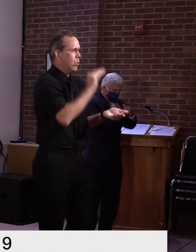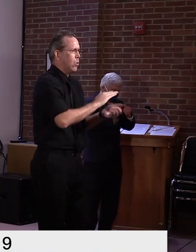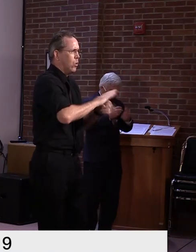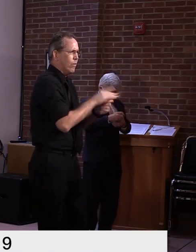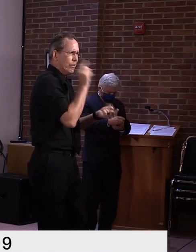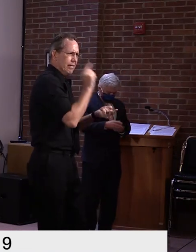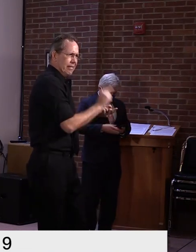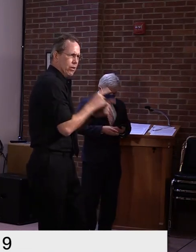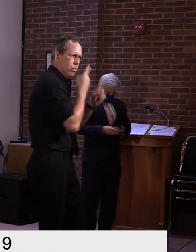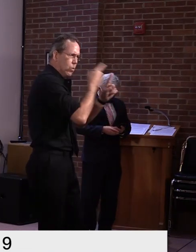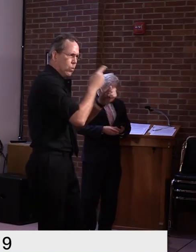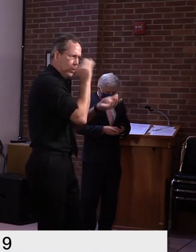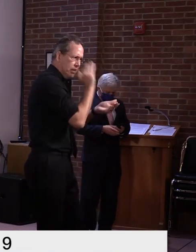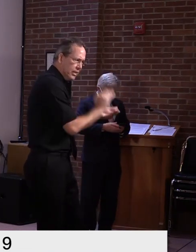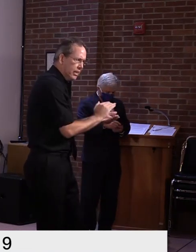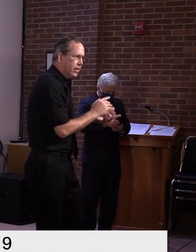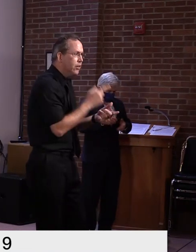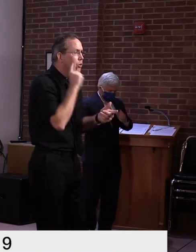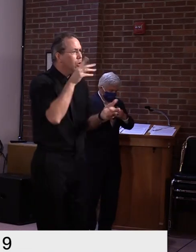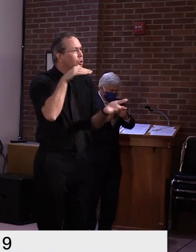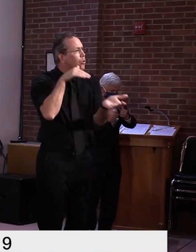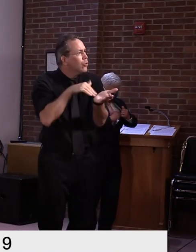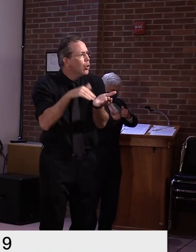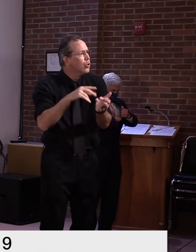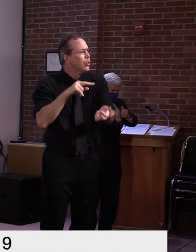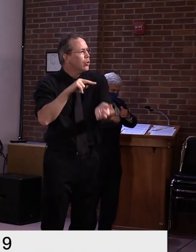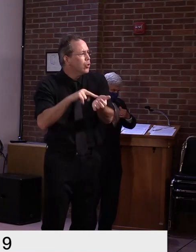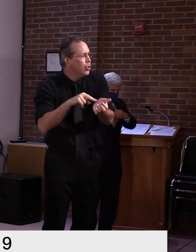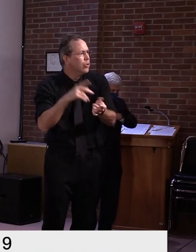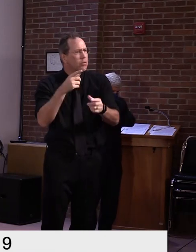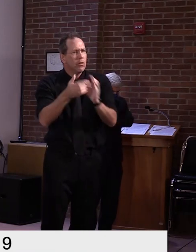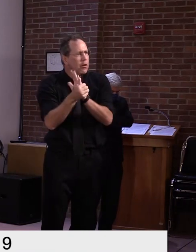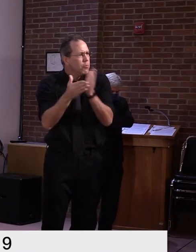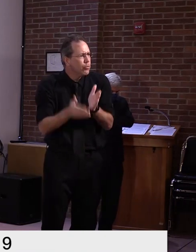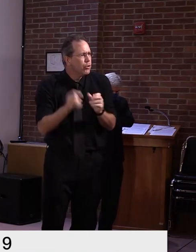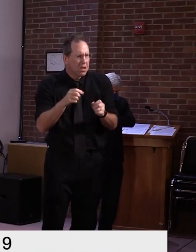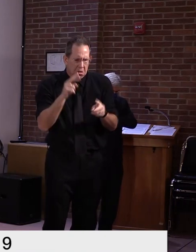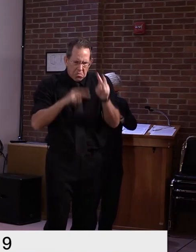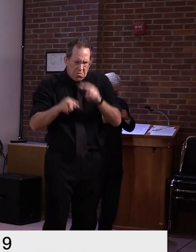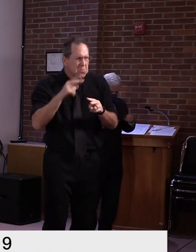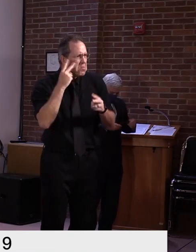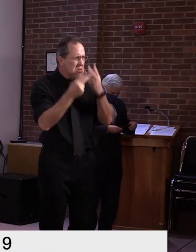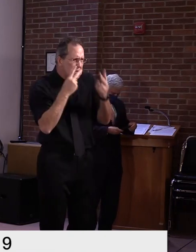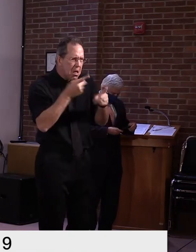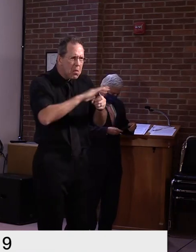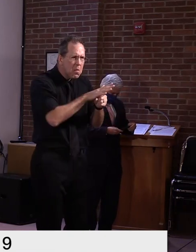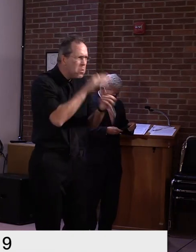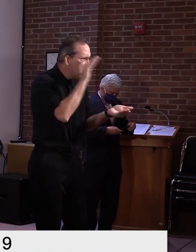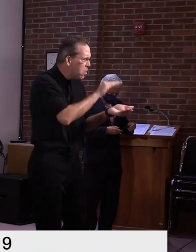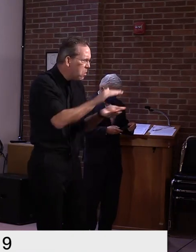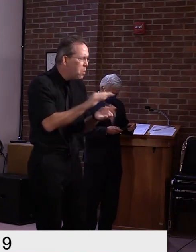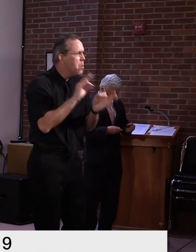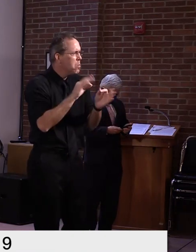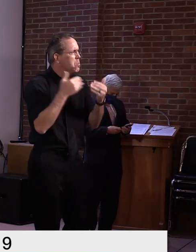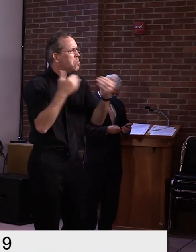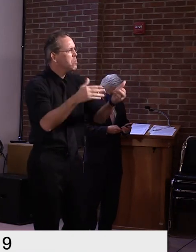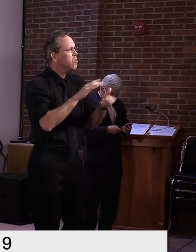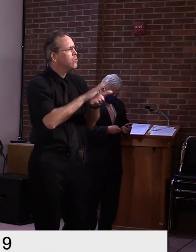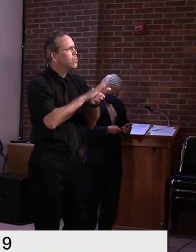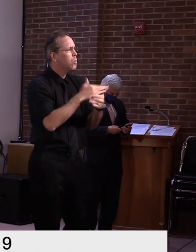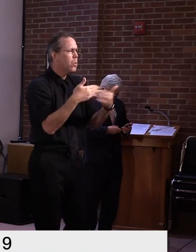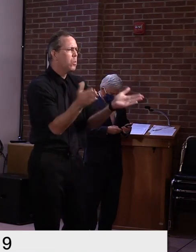tell us we can open schools for in-person instruction. I also thought it was fitting